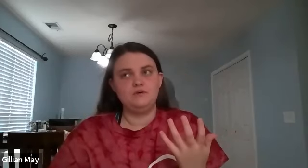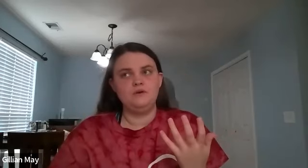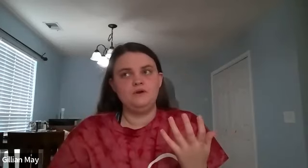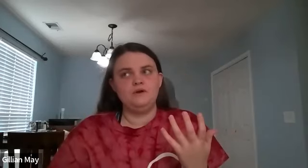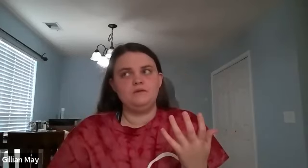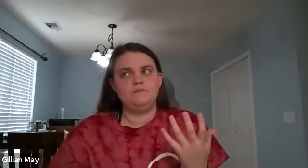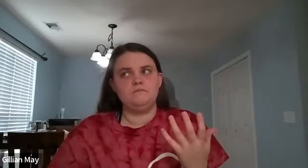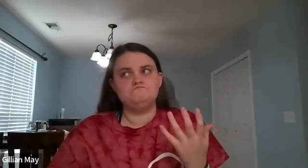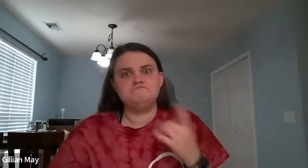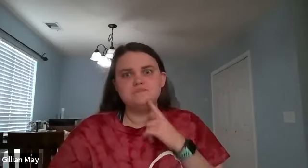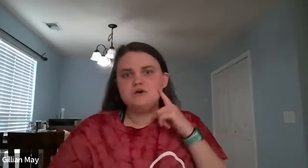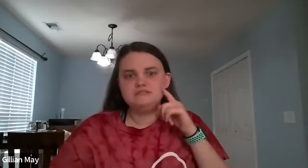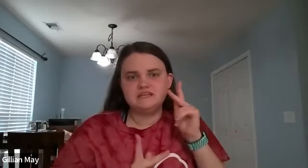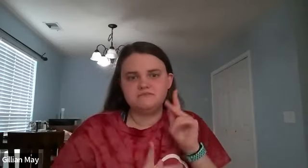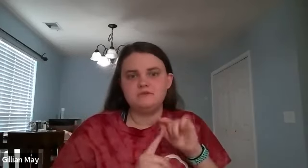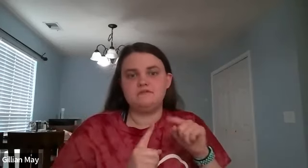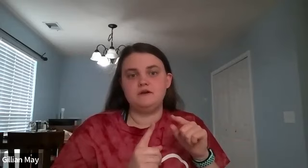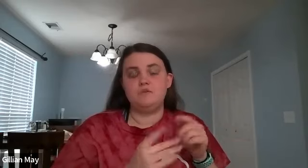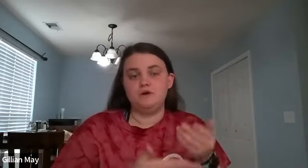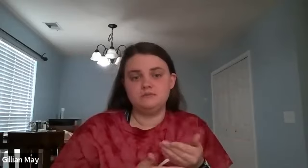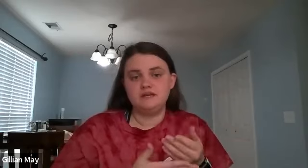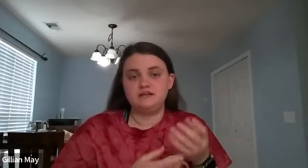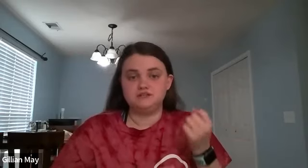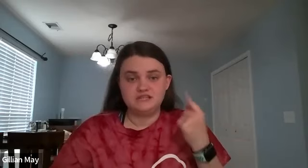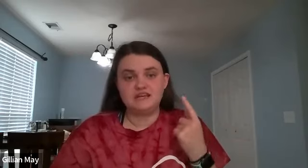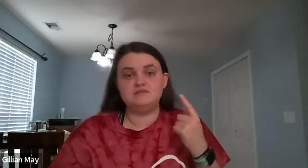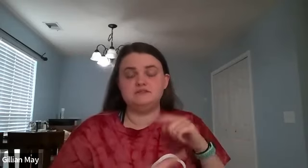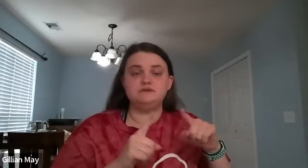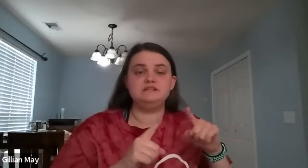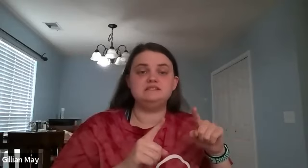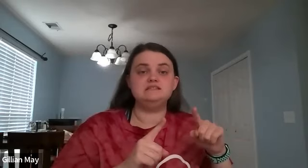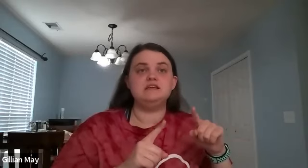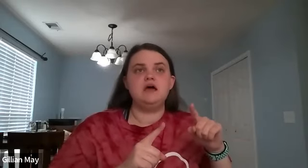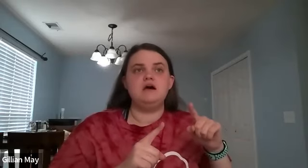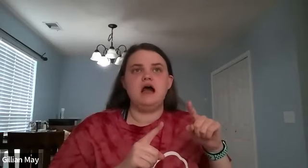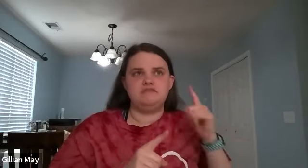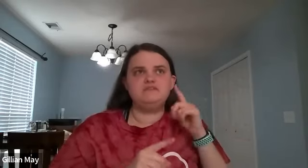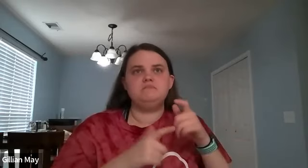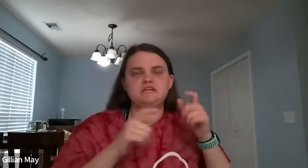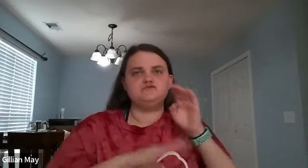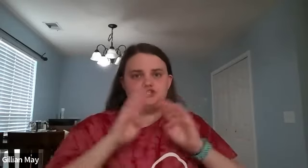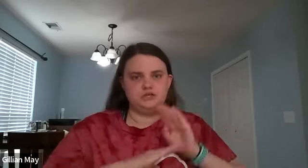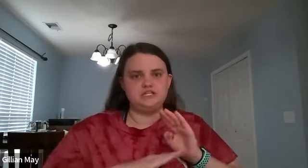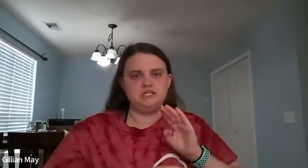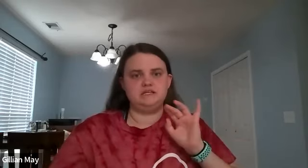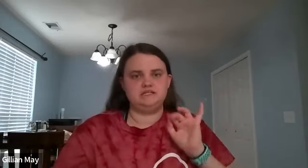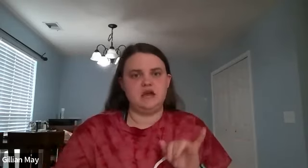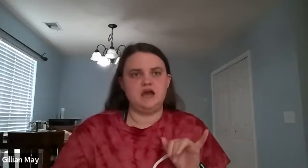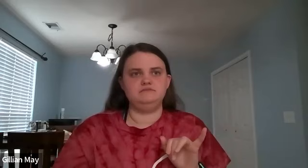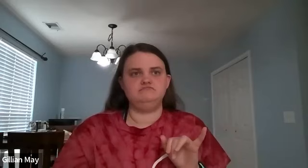So most deaf people are very welcoming and understanding of differences. I think the biggest frustration is that